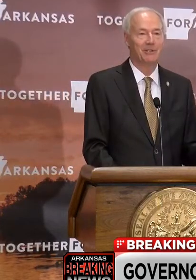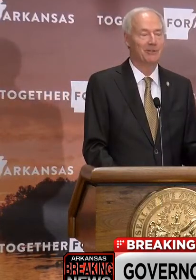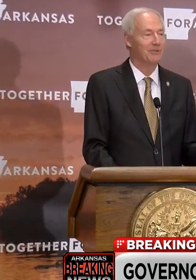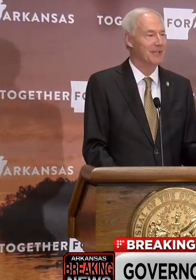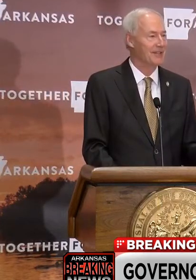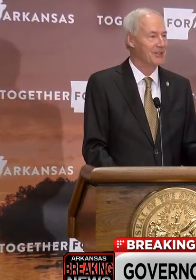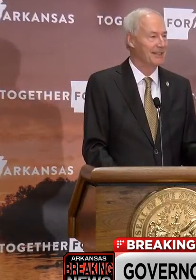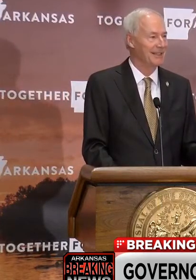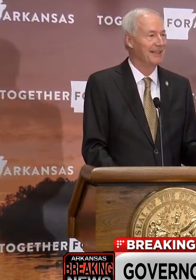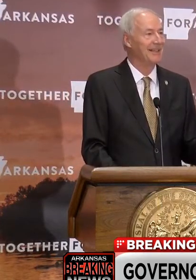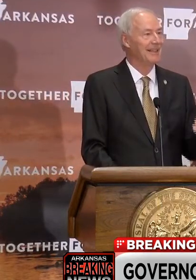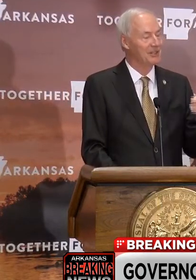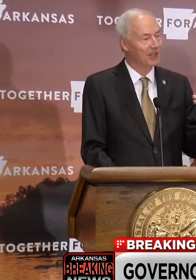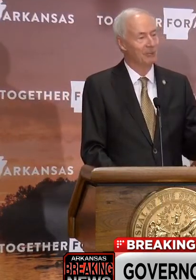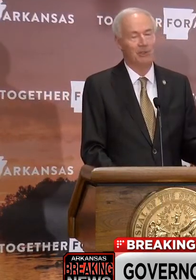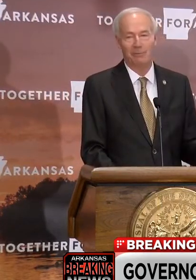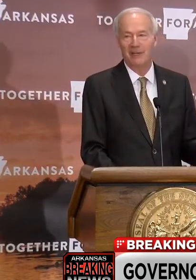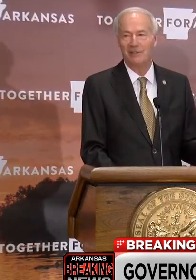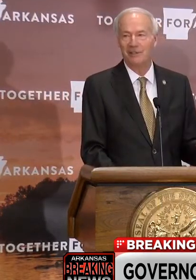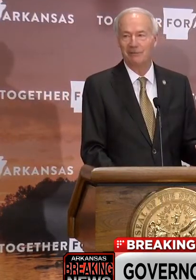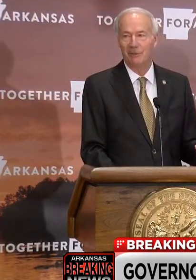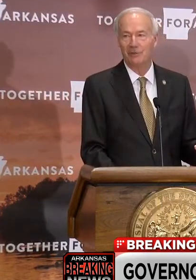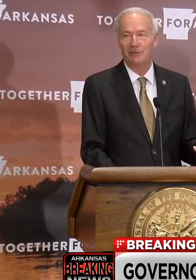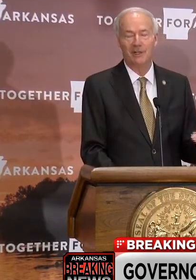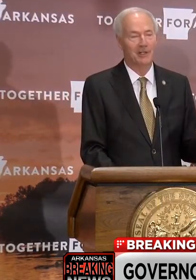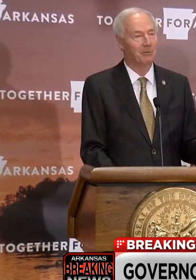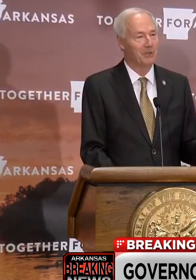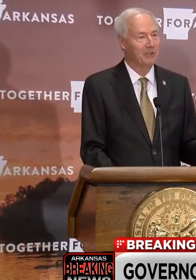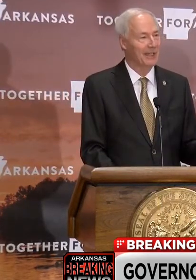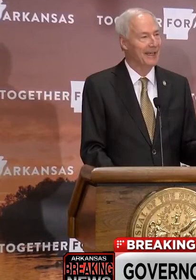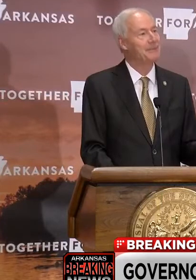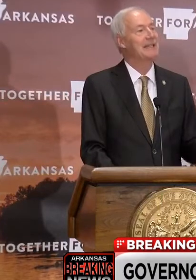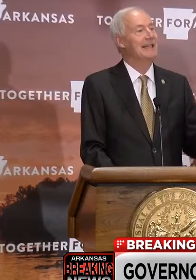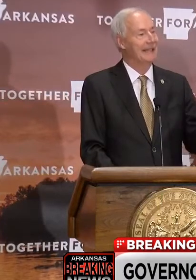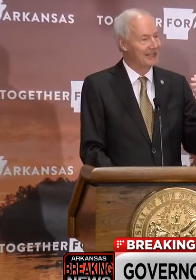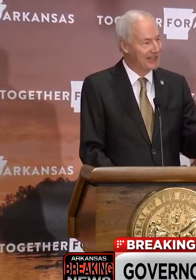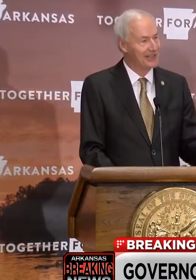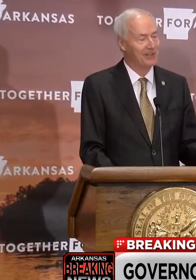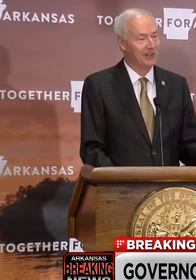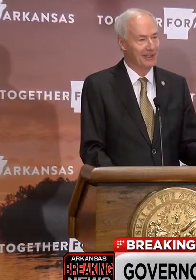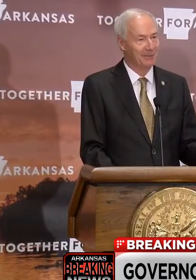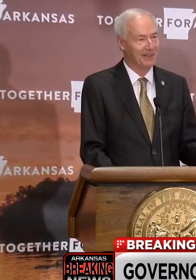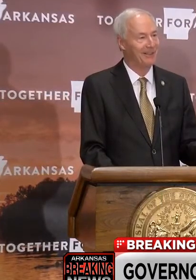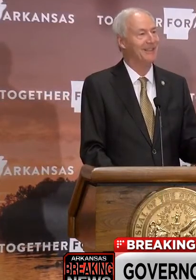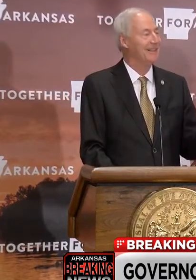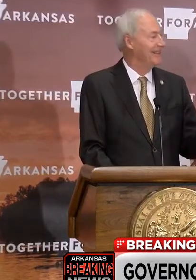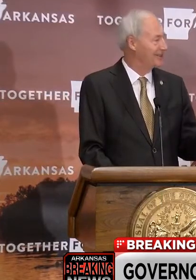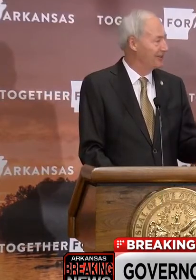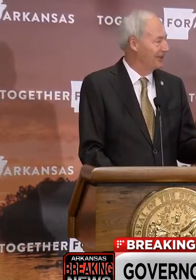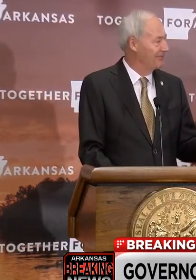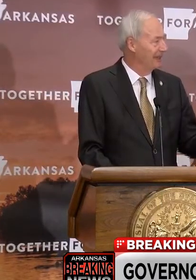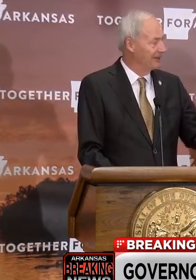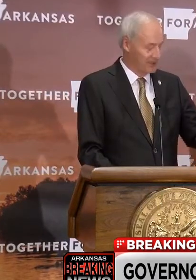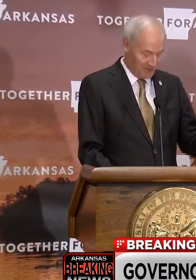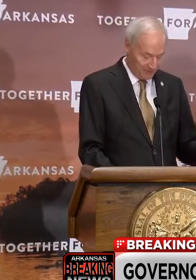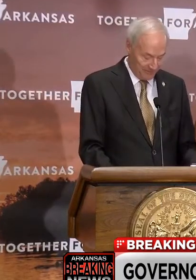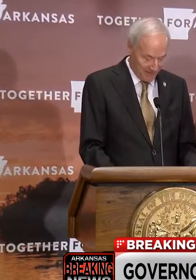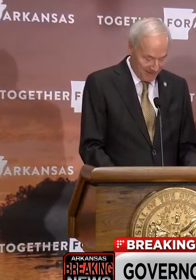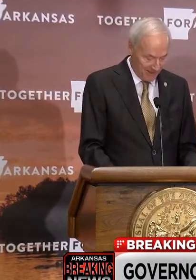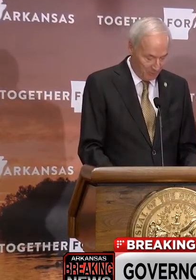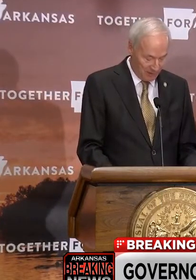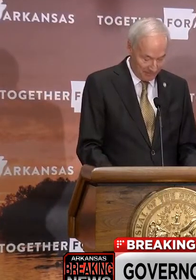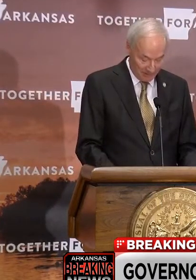me good news on testing? Is it going to look better in the future on our commercial labs? And he said it's going to get better. It's going to get better,